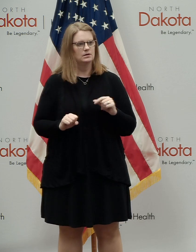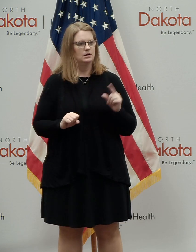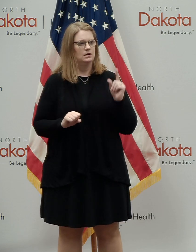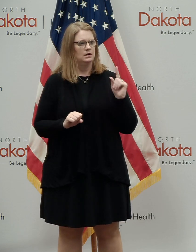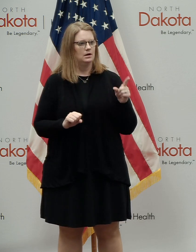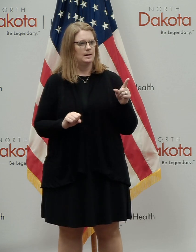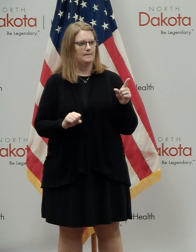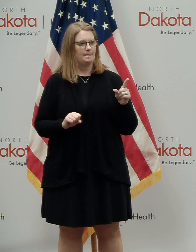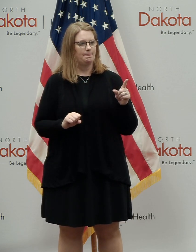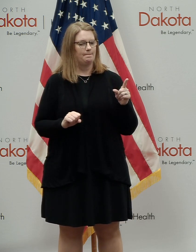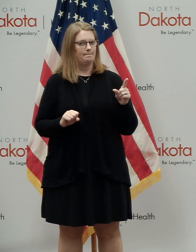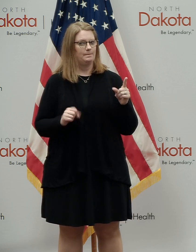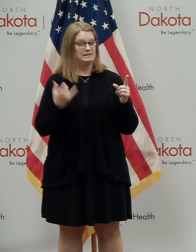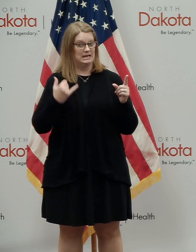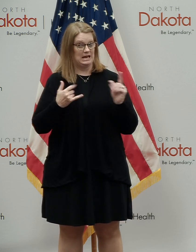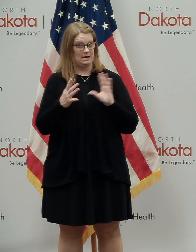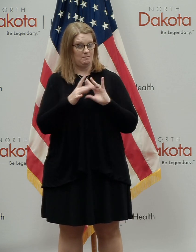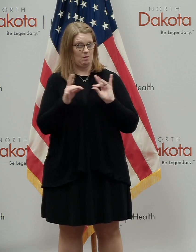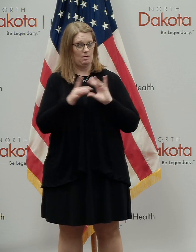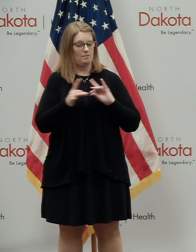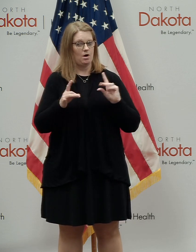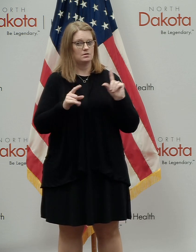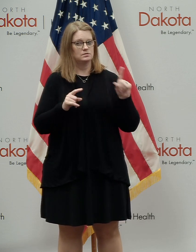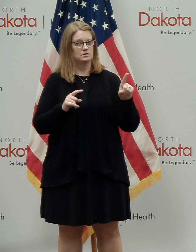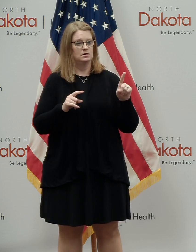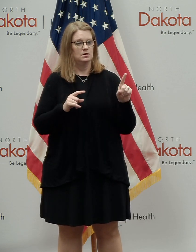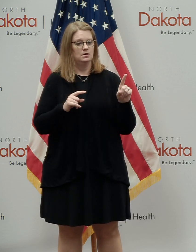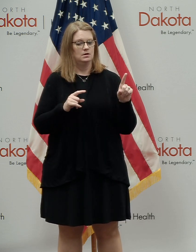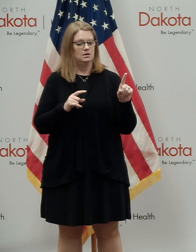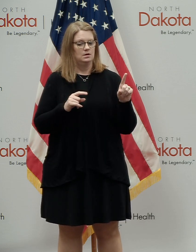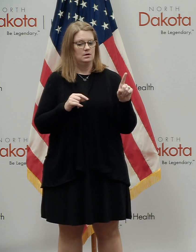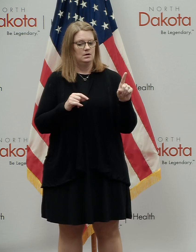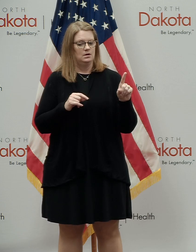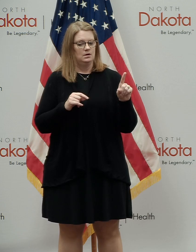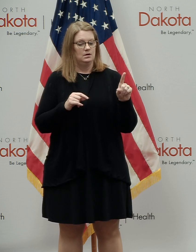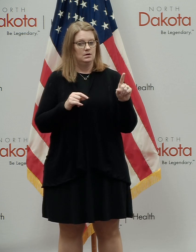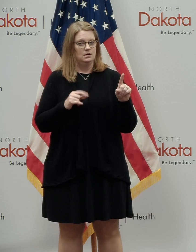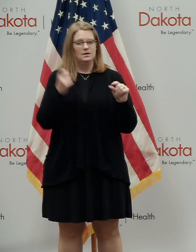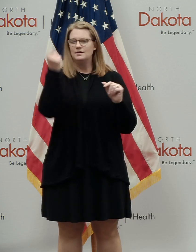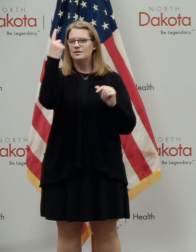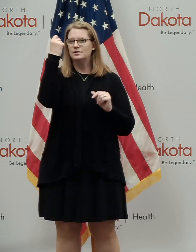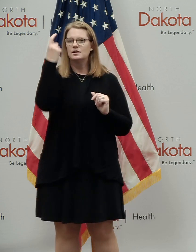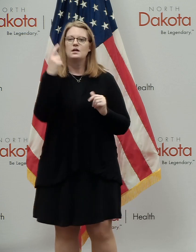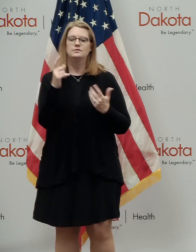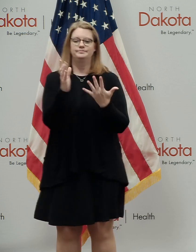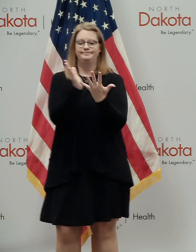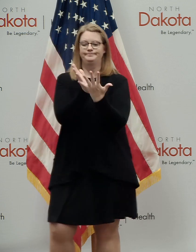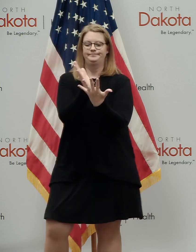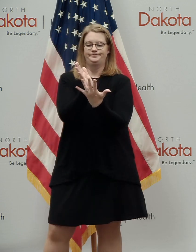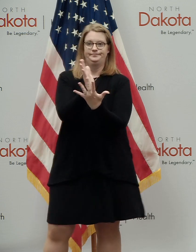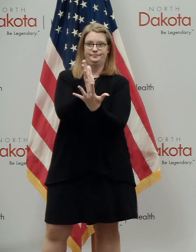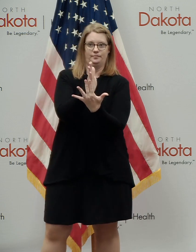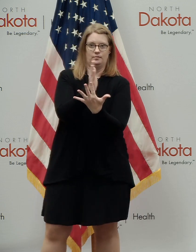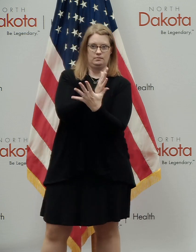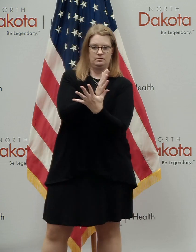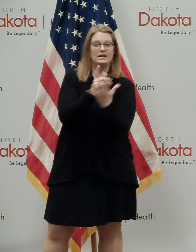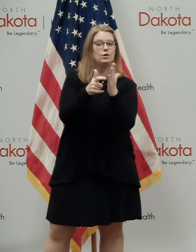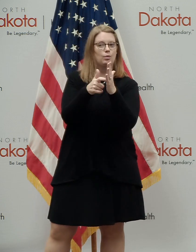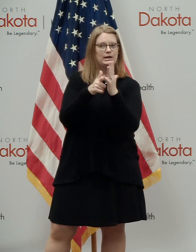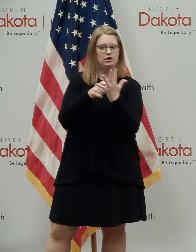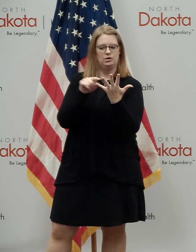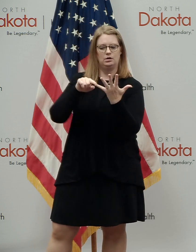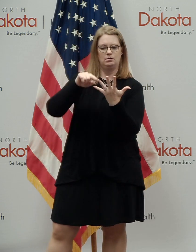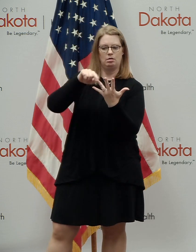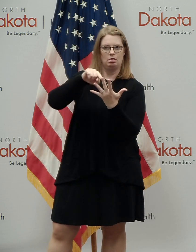what I highlighted in my remarks today is that we want to take a look at all of the criteria that go along with the changing of the risk levels, because even though they're